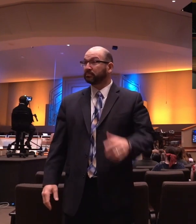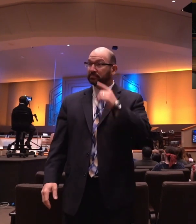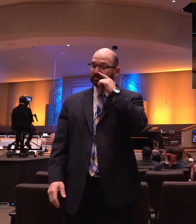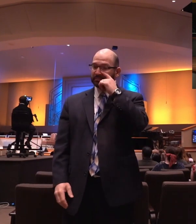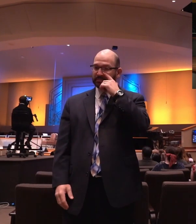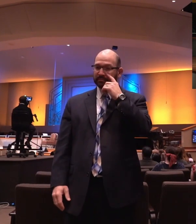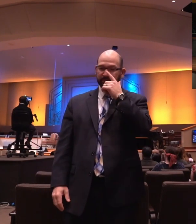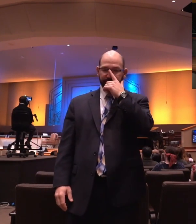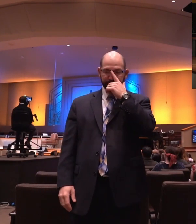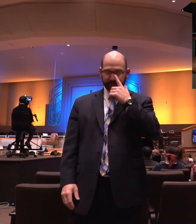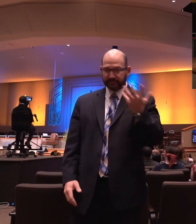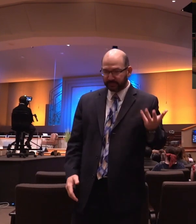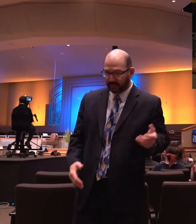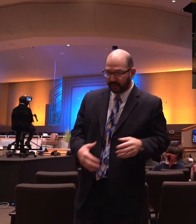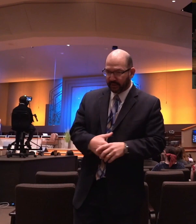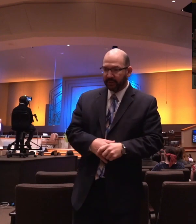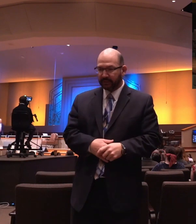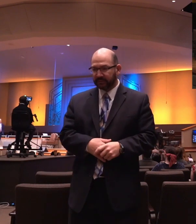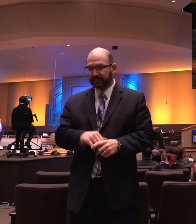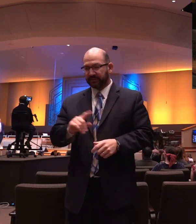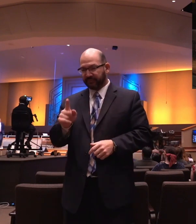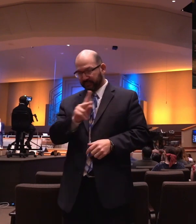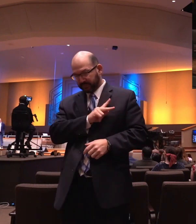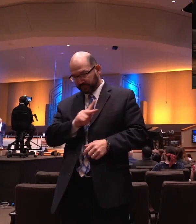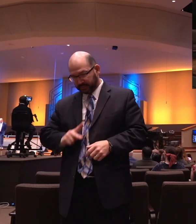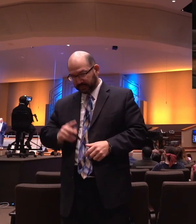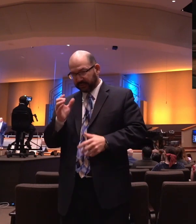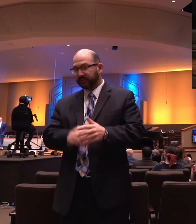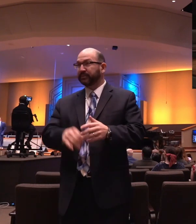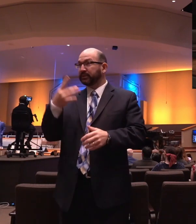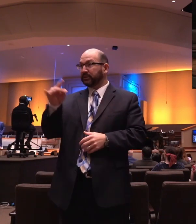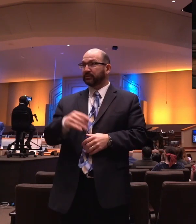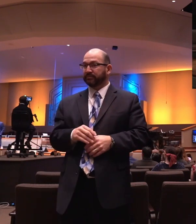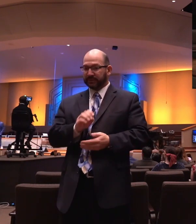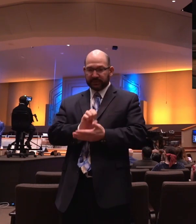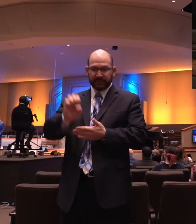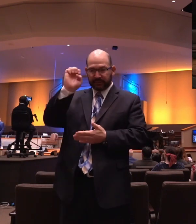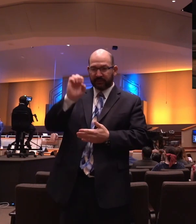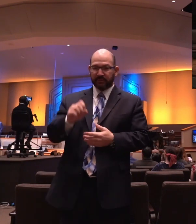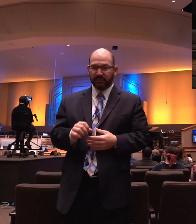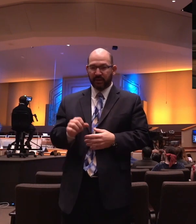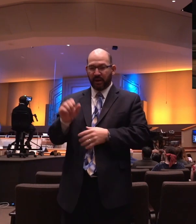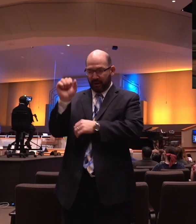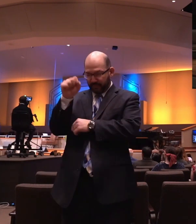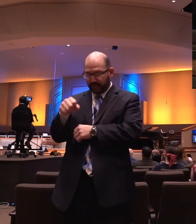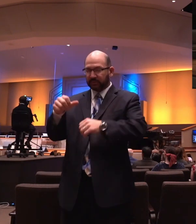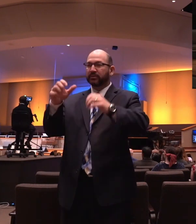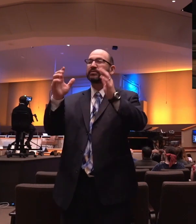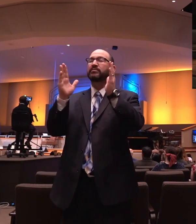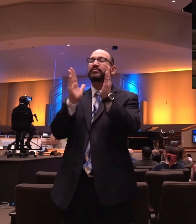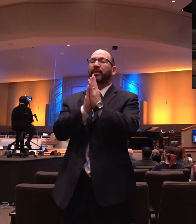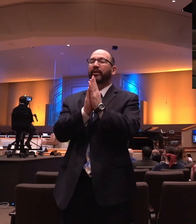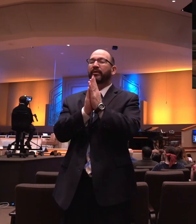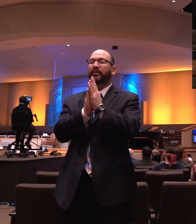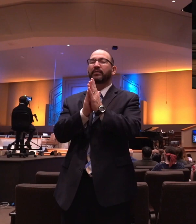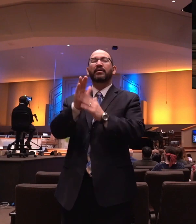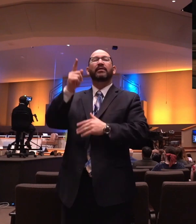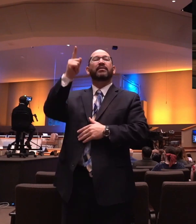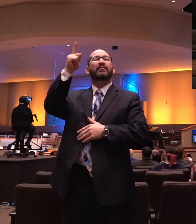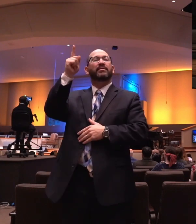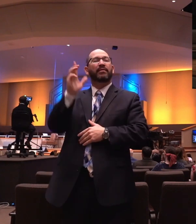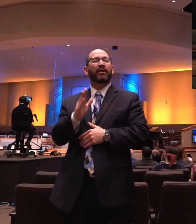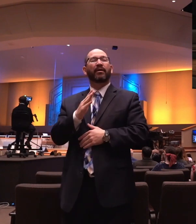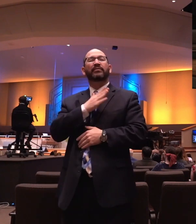And so in 1 Kings 18, Elijah bows his head and he says this. He said, God,